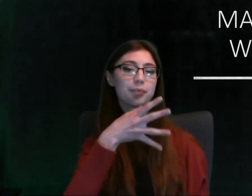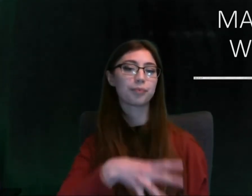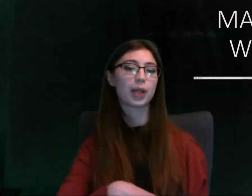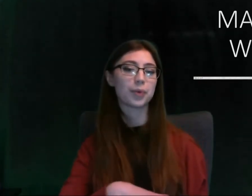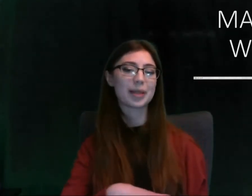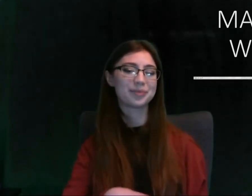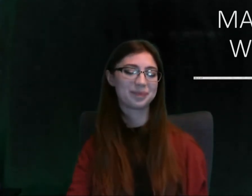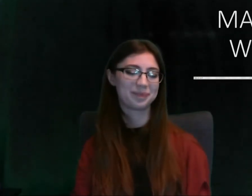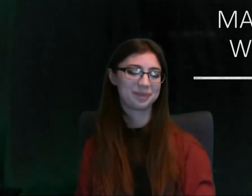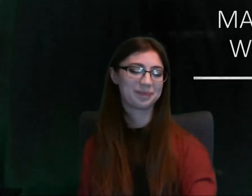mailwoman.